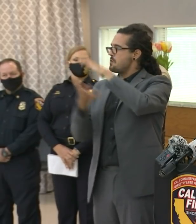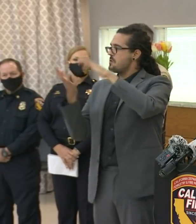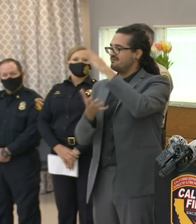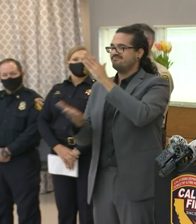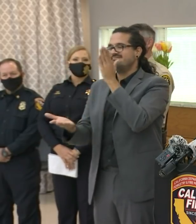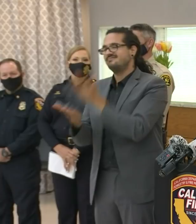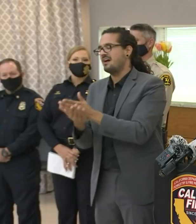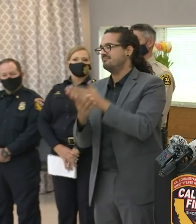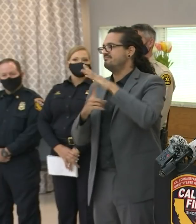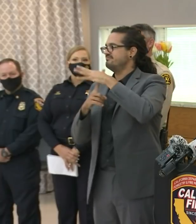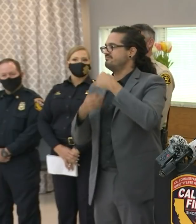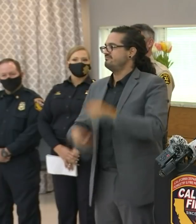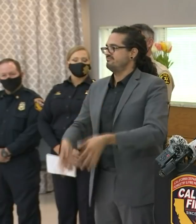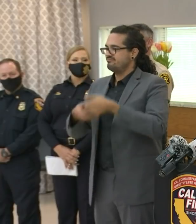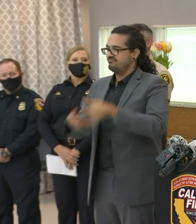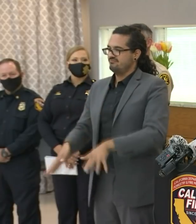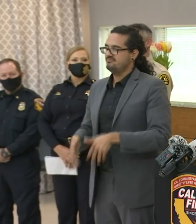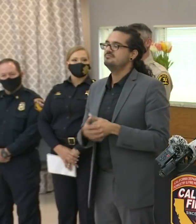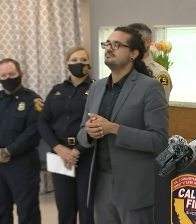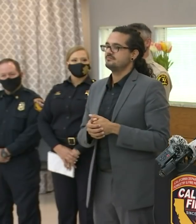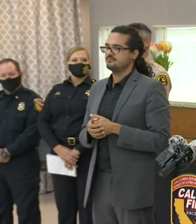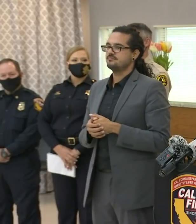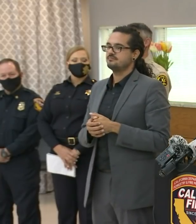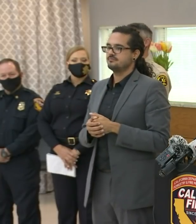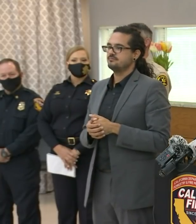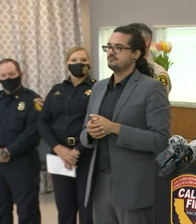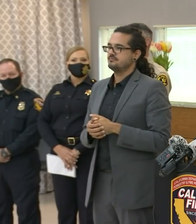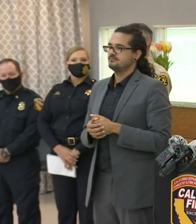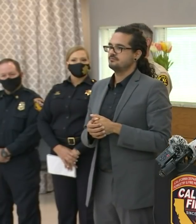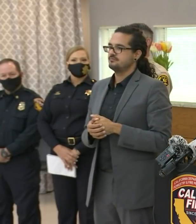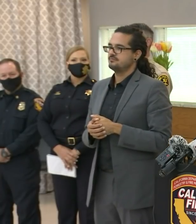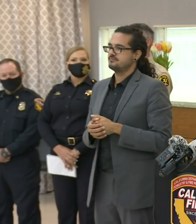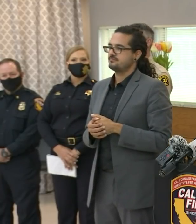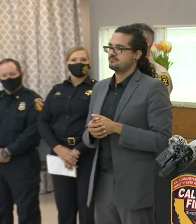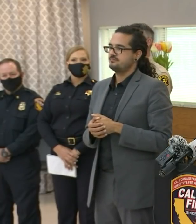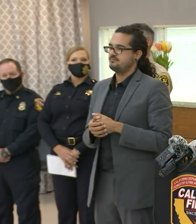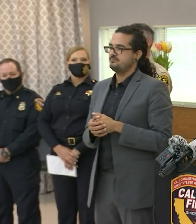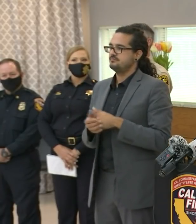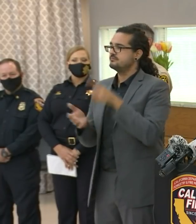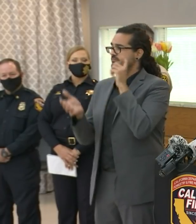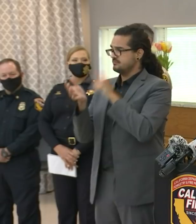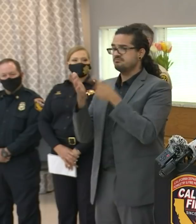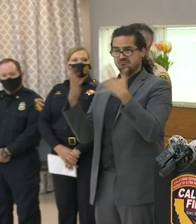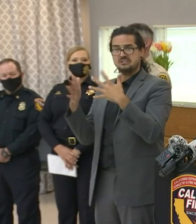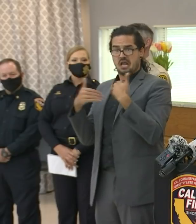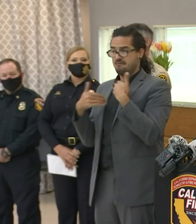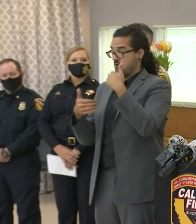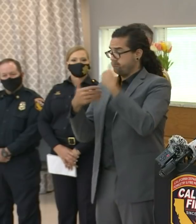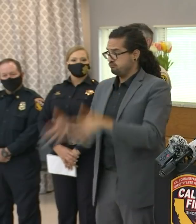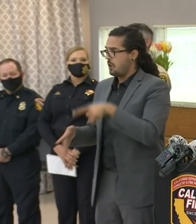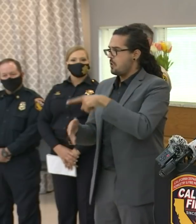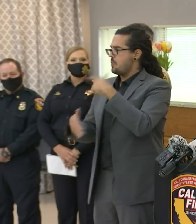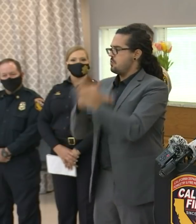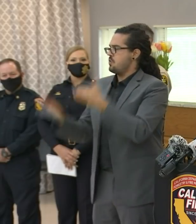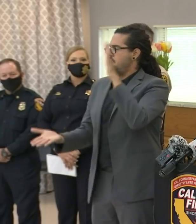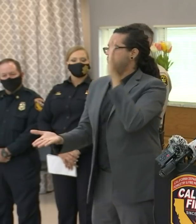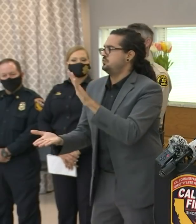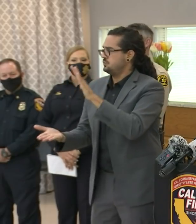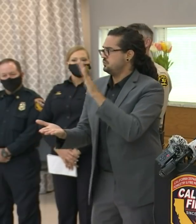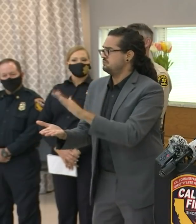did have good impact upon our suppression activities, and had success as long as we could fly